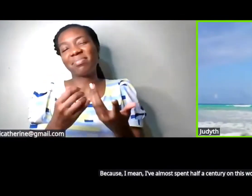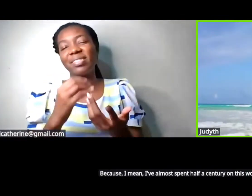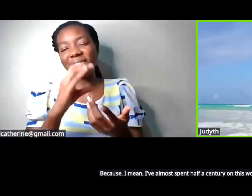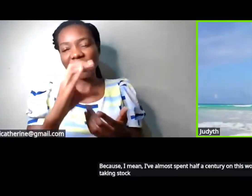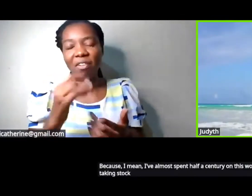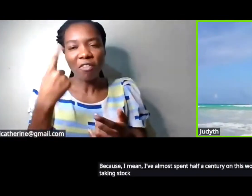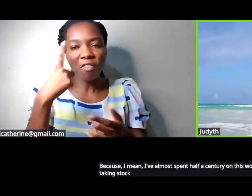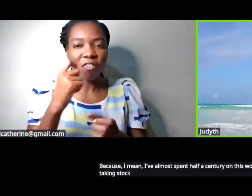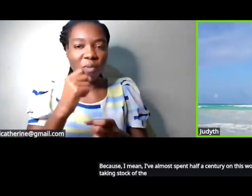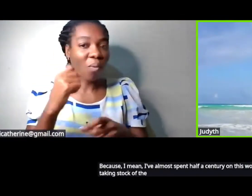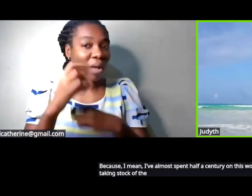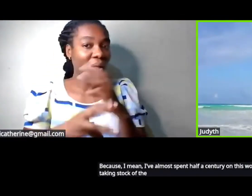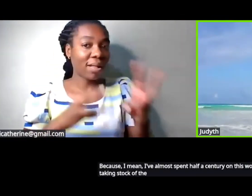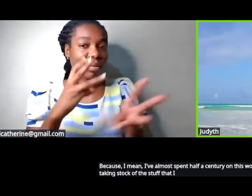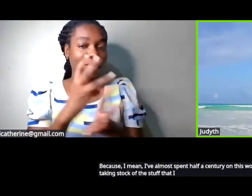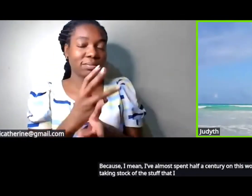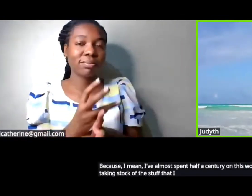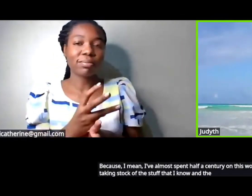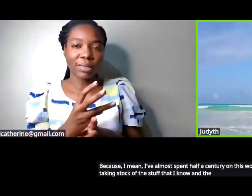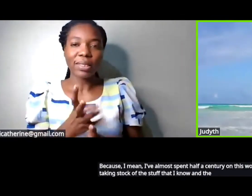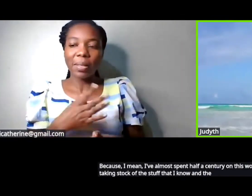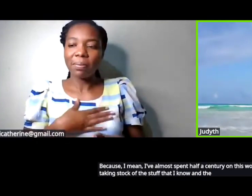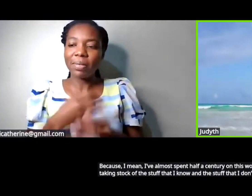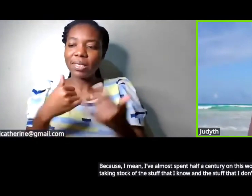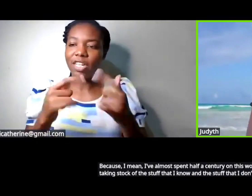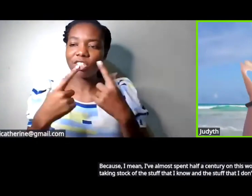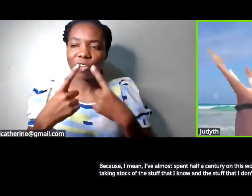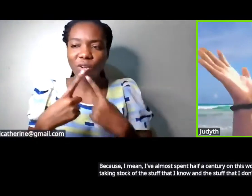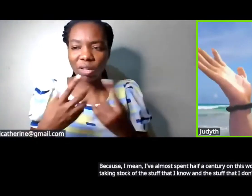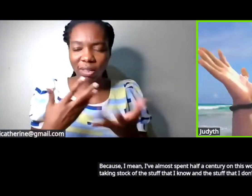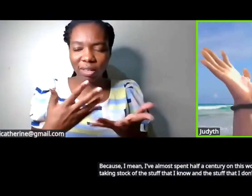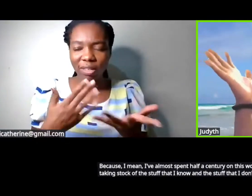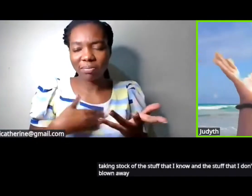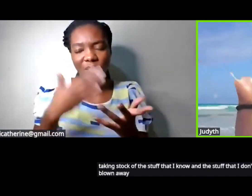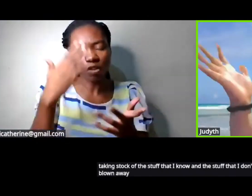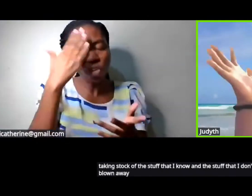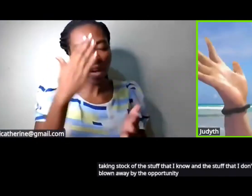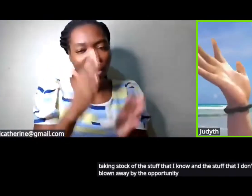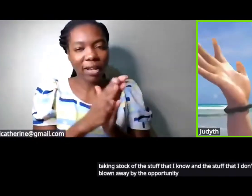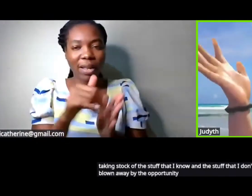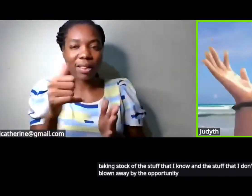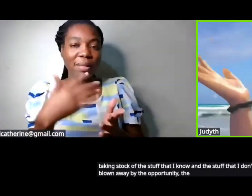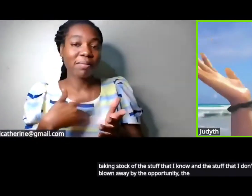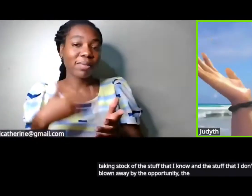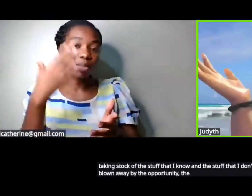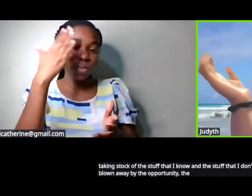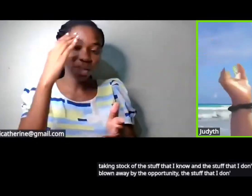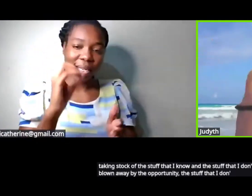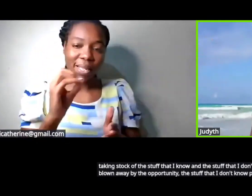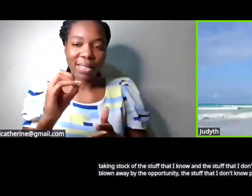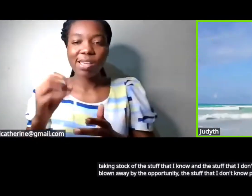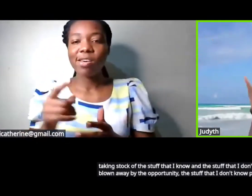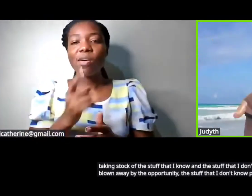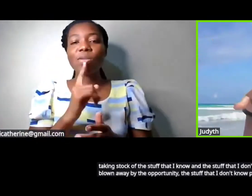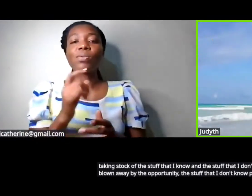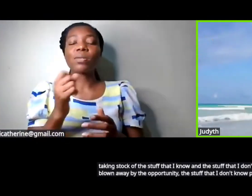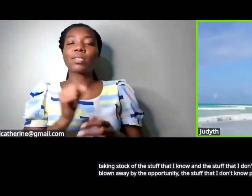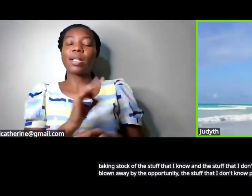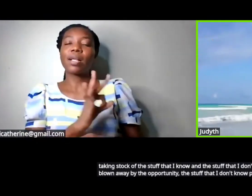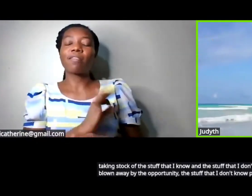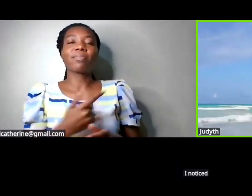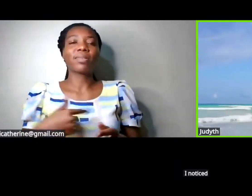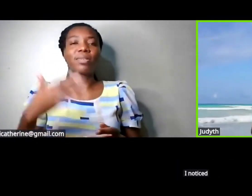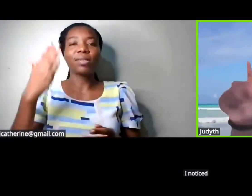stuff that I know and the stuff that I don't know, and I'm blown away by the opportunity the stuff that I don't know provides. I noticed a few